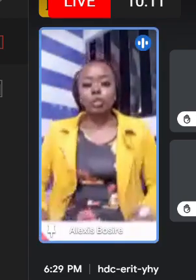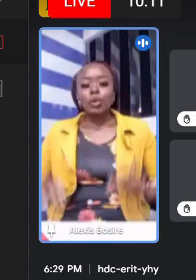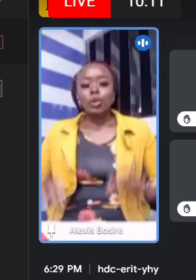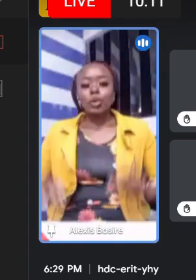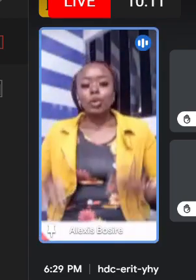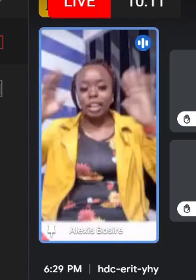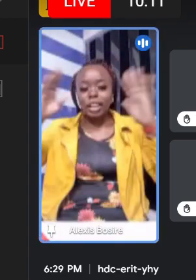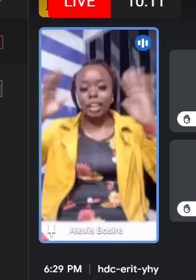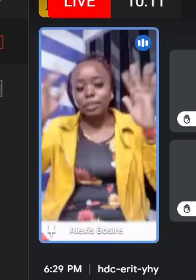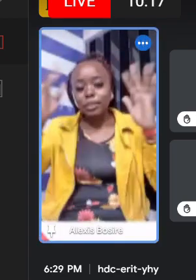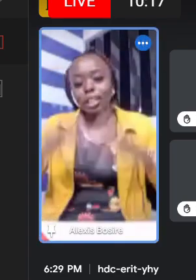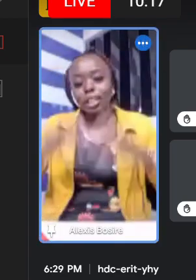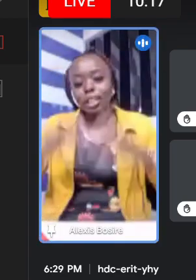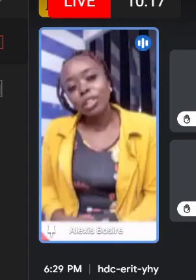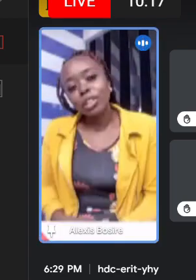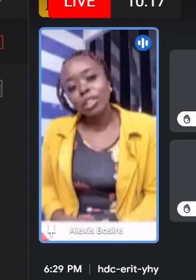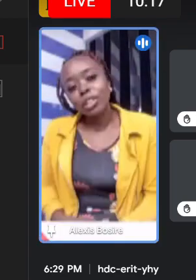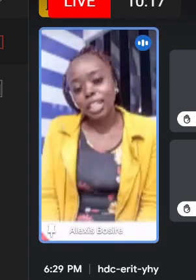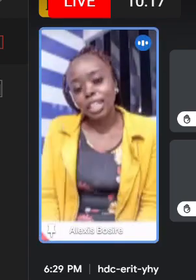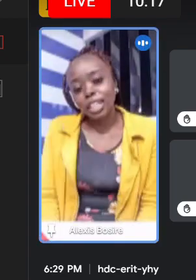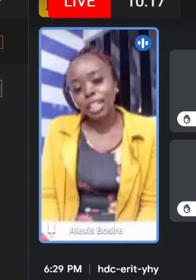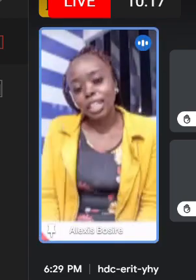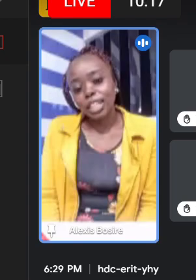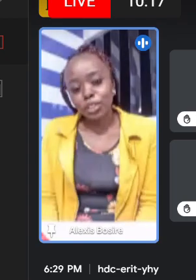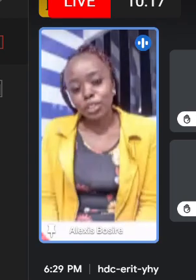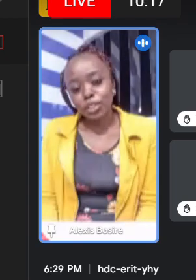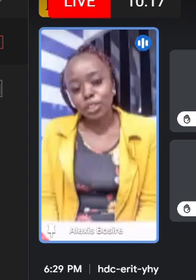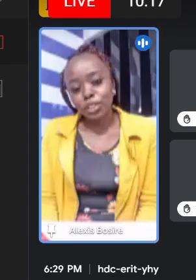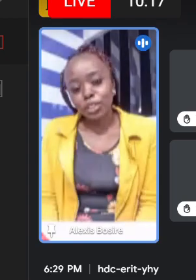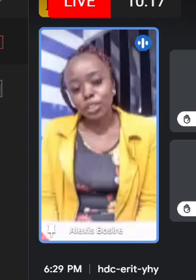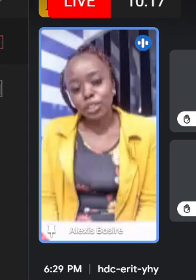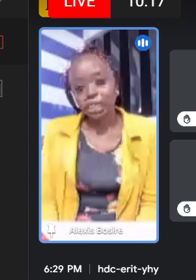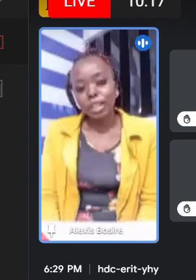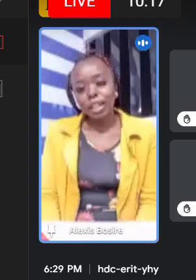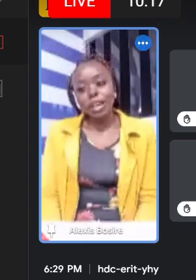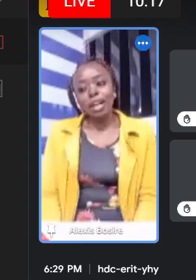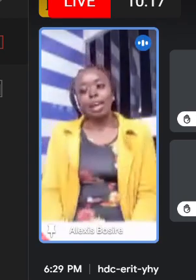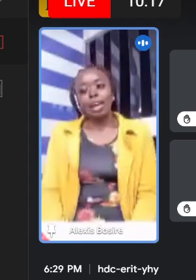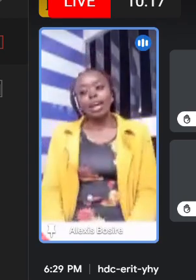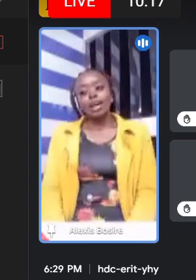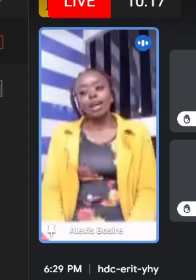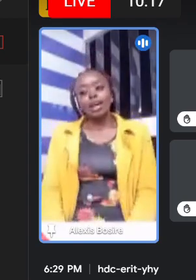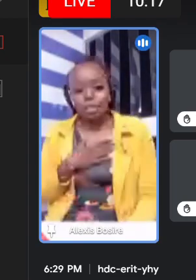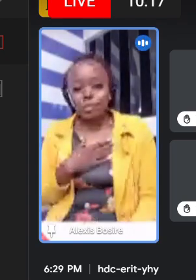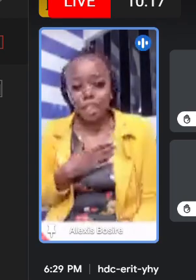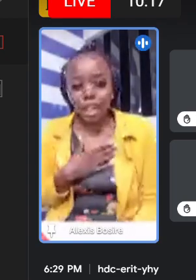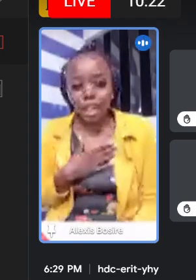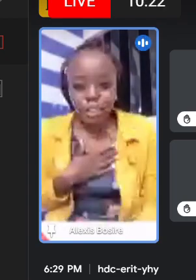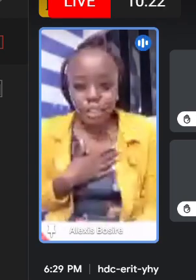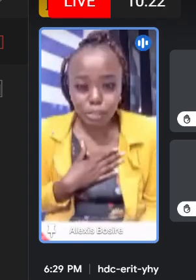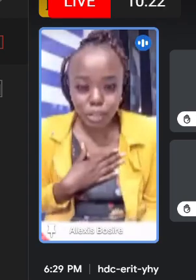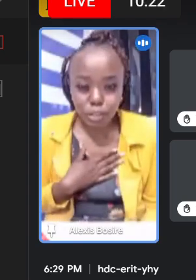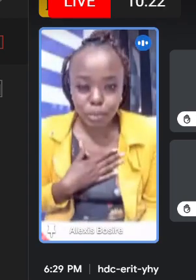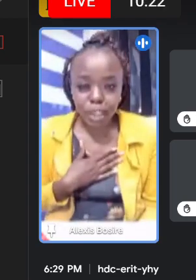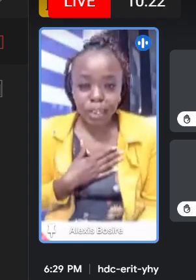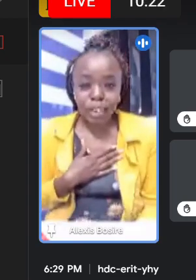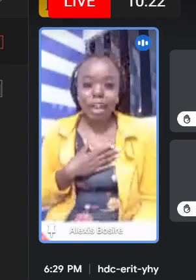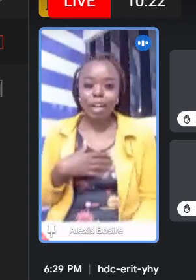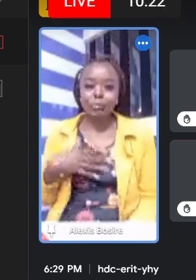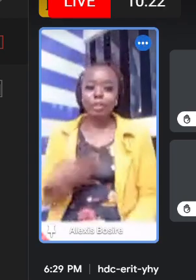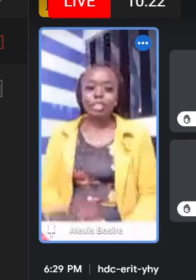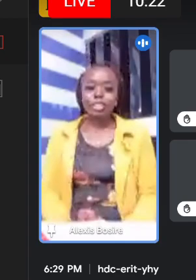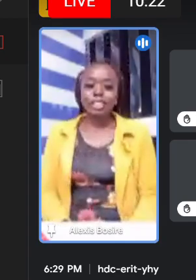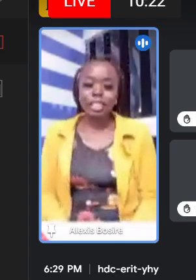So, hello. Sorry for that technical hinge we had earlier on. I apologize for that. Hopefully,